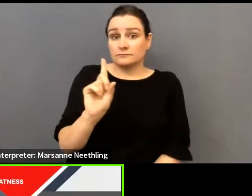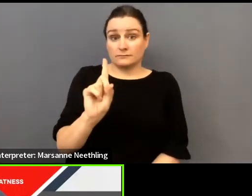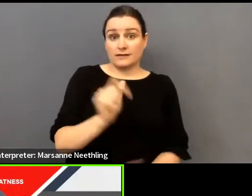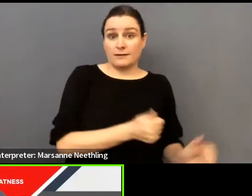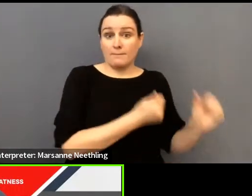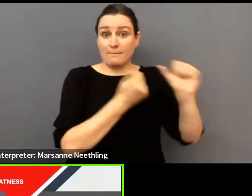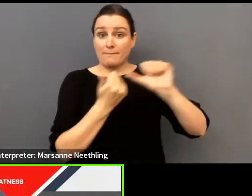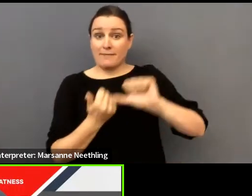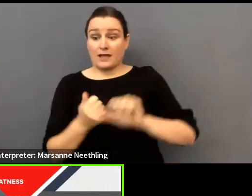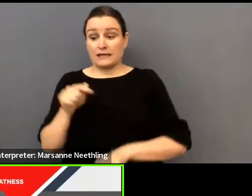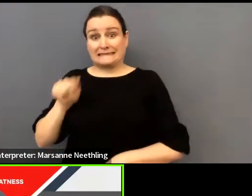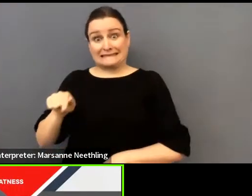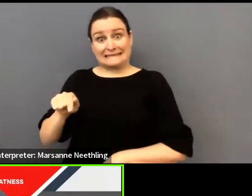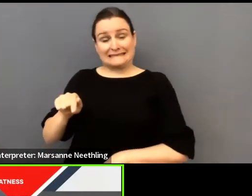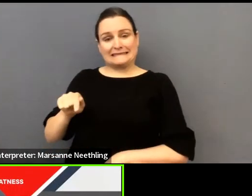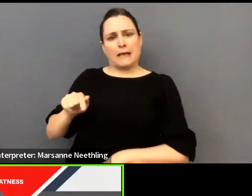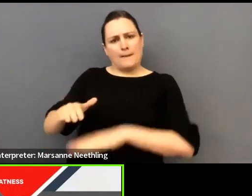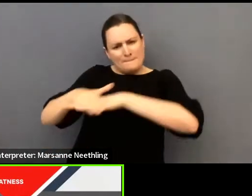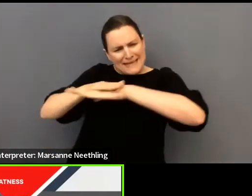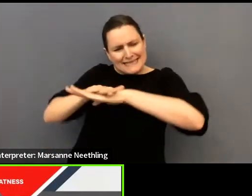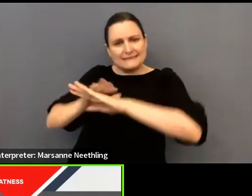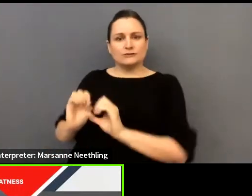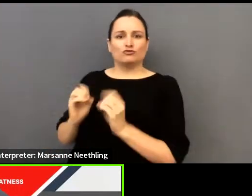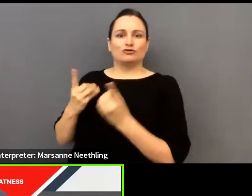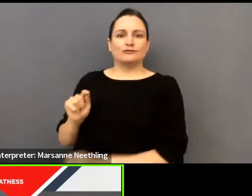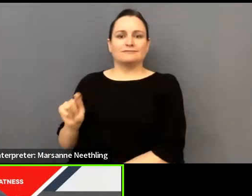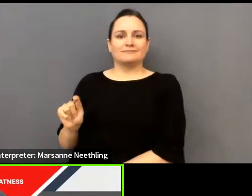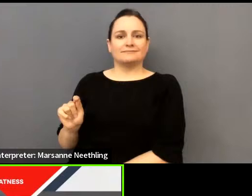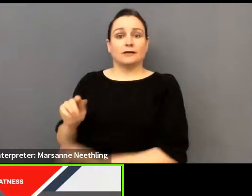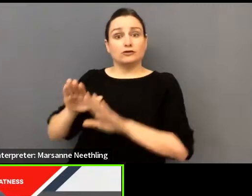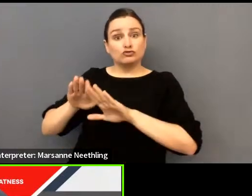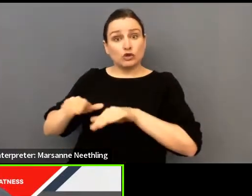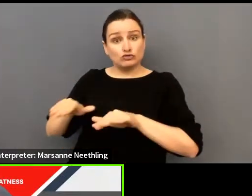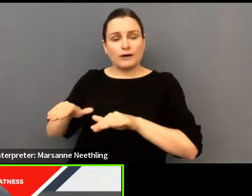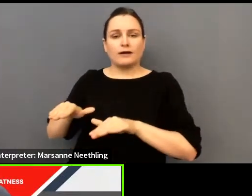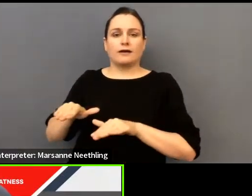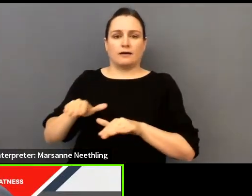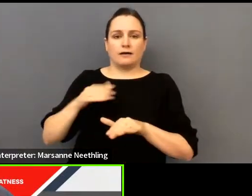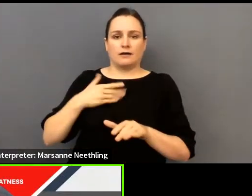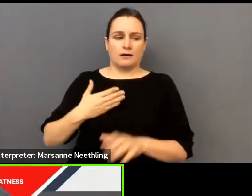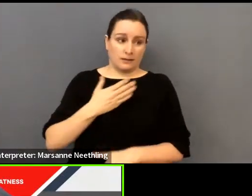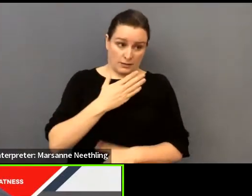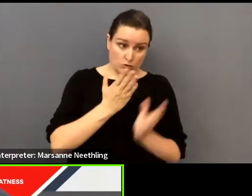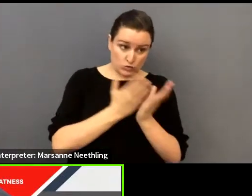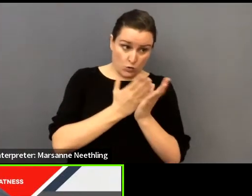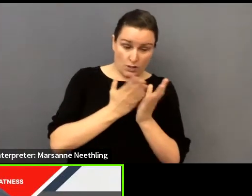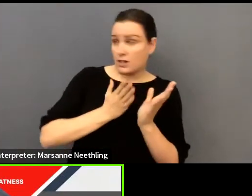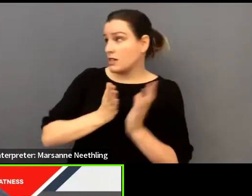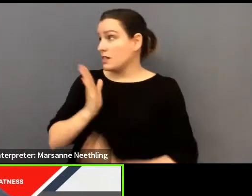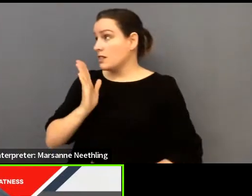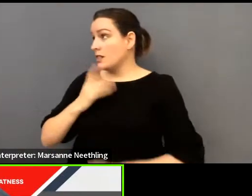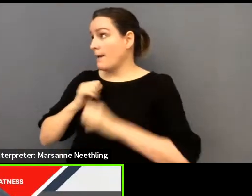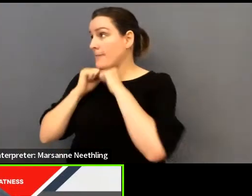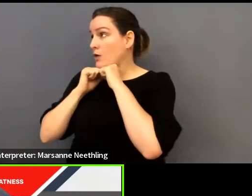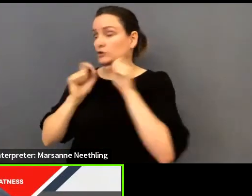education where deaf learners should have access to both the parent and the school, we're not able to